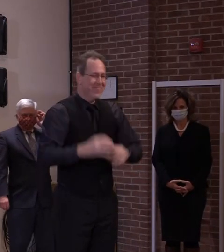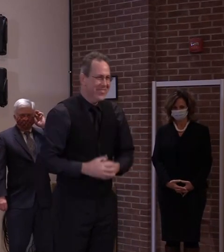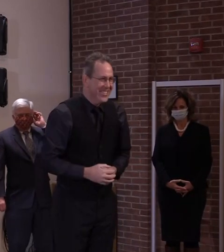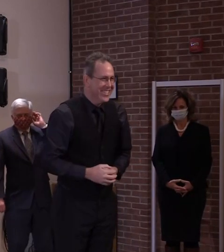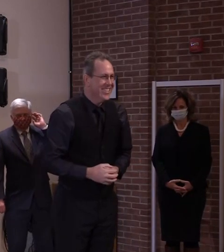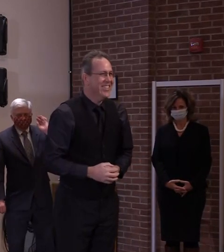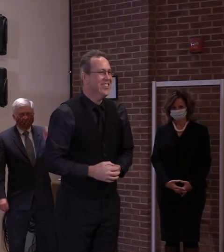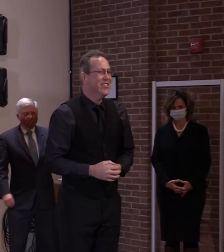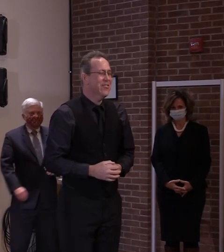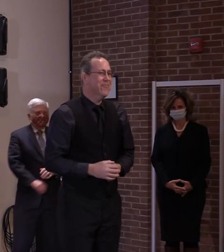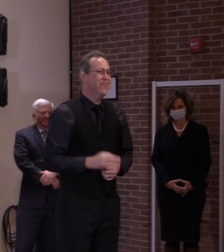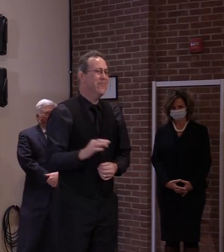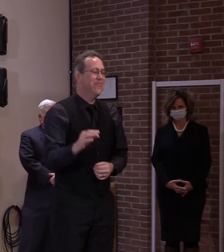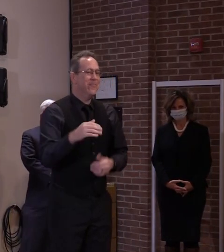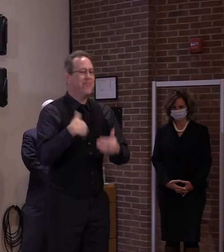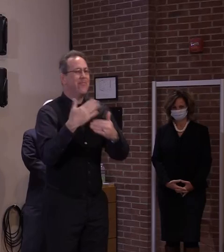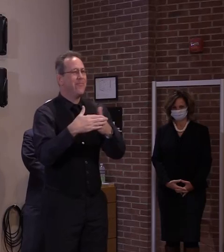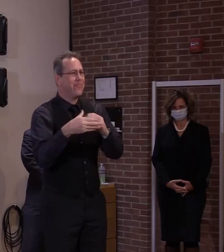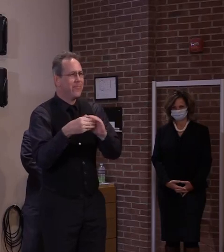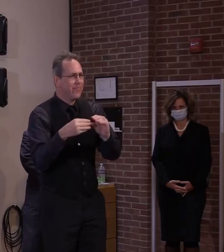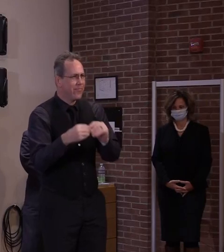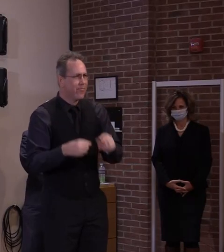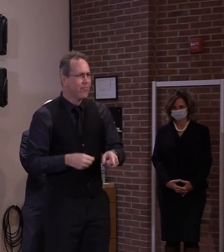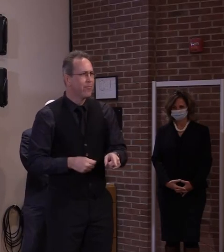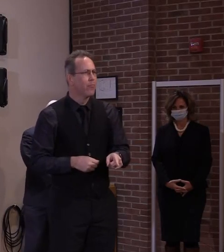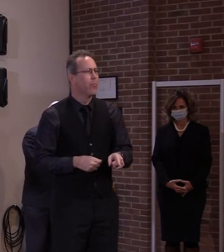Brian Finnerty, North Country Public Radio.